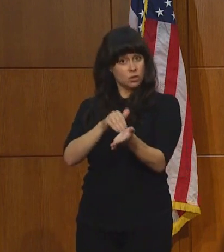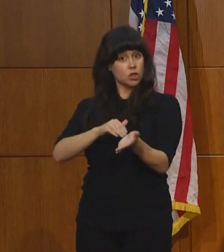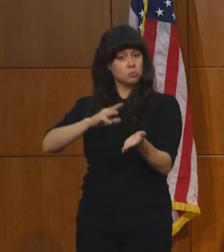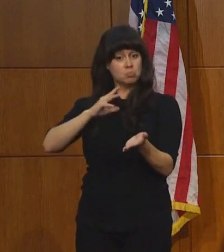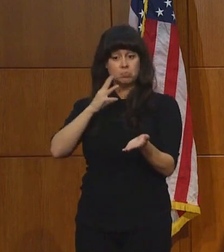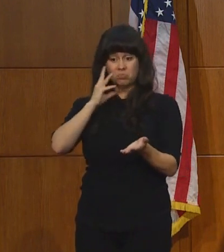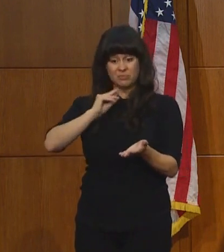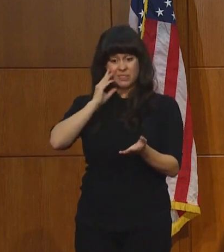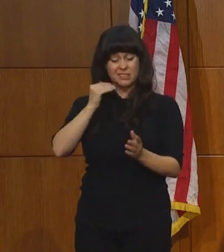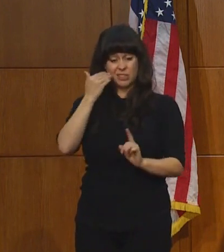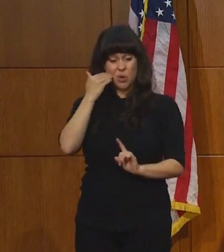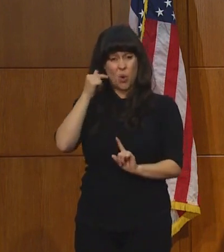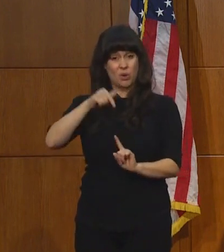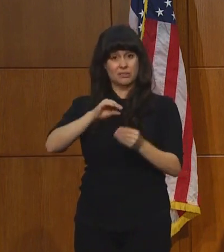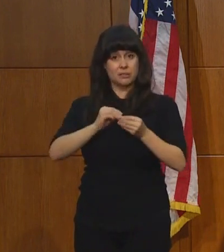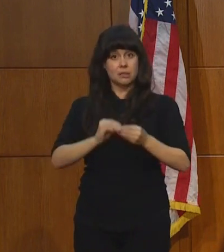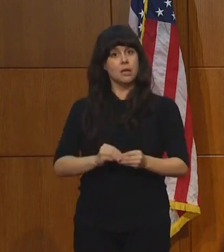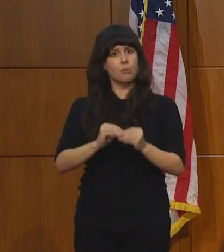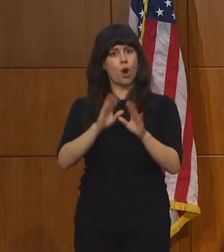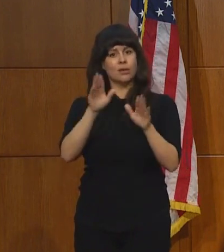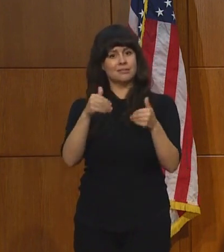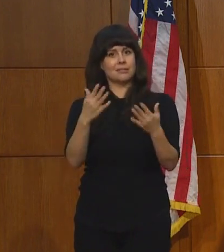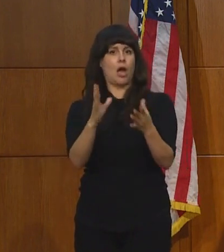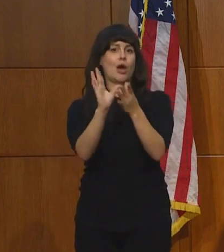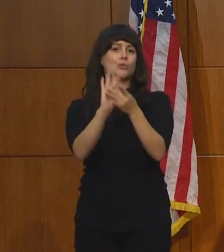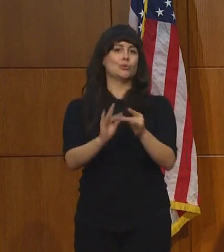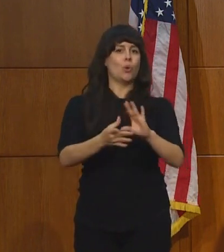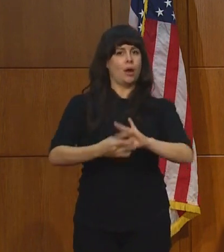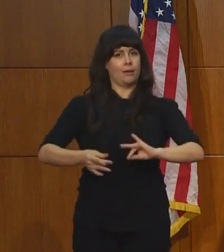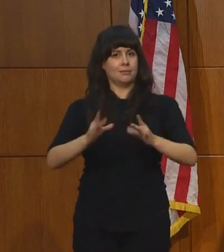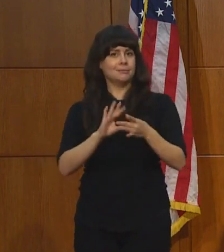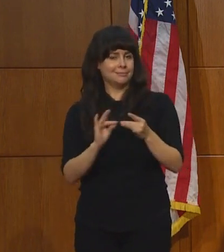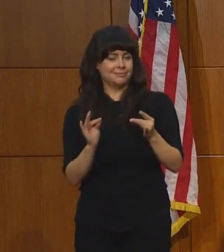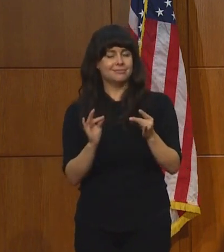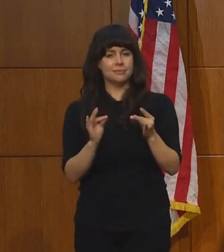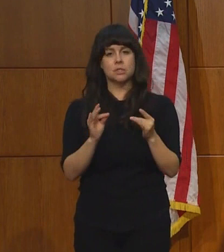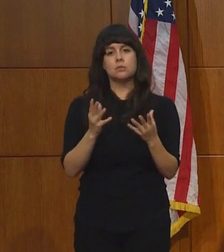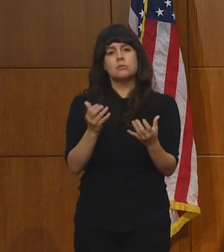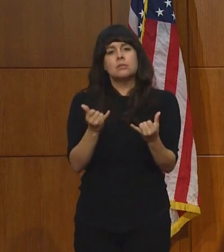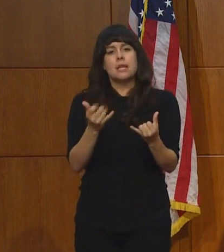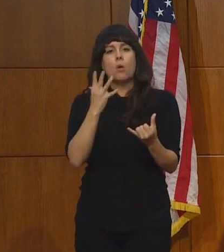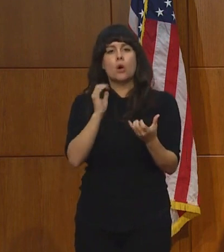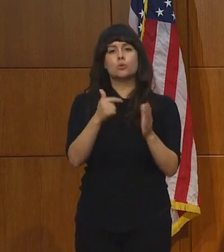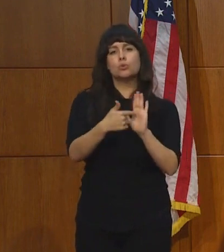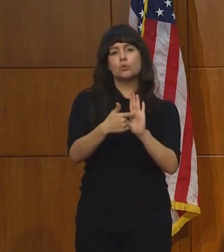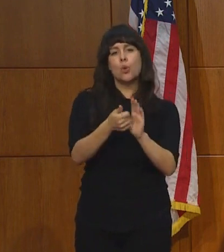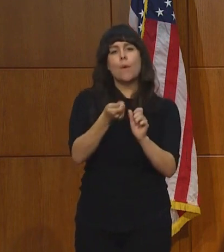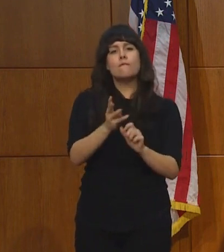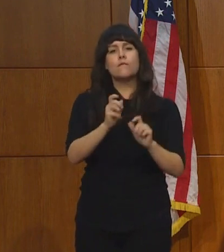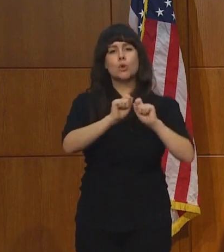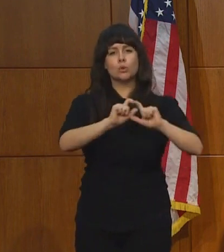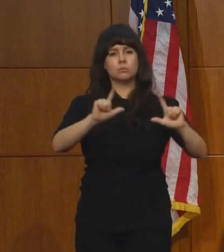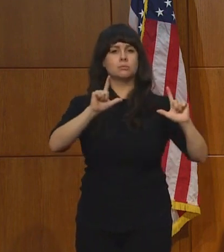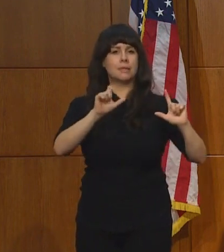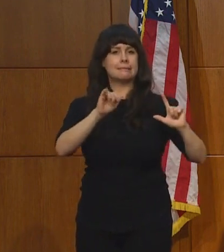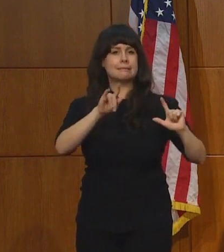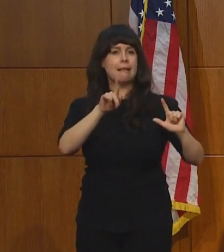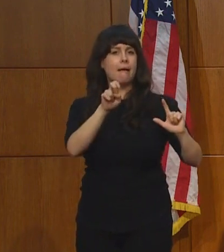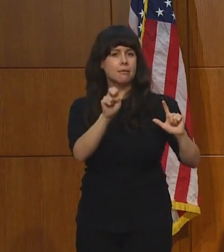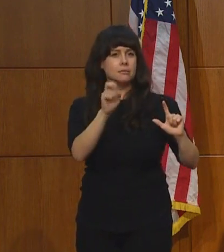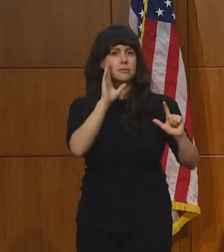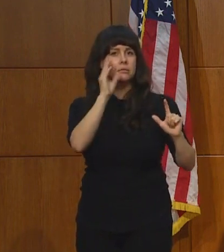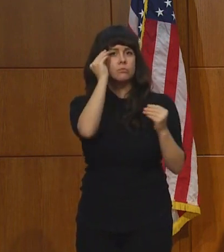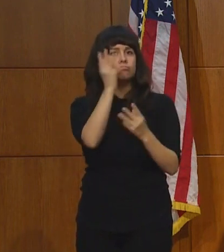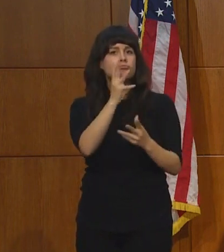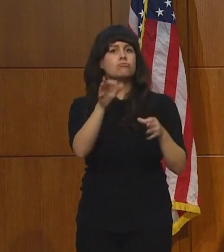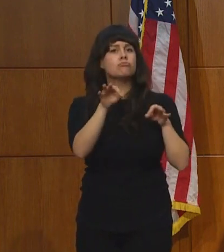that numbers tell a story. So I want to show you some data slides so you can see where we are right